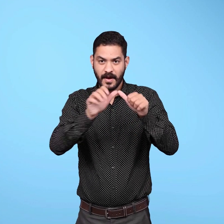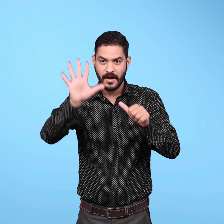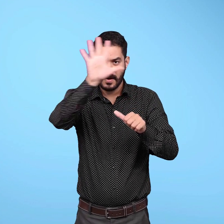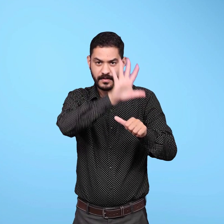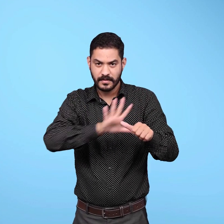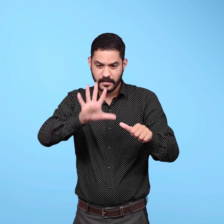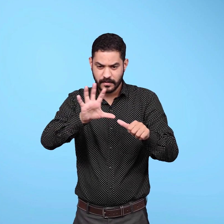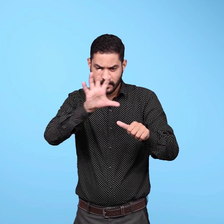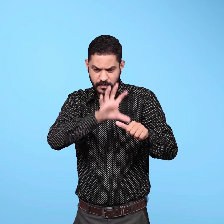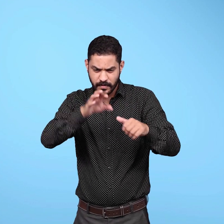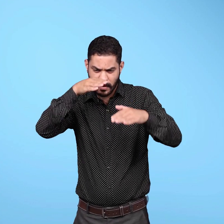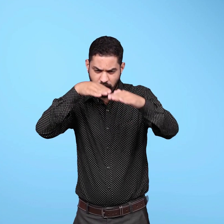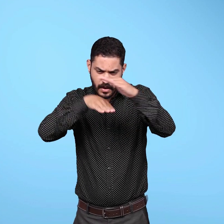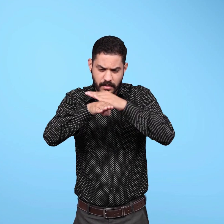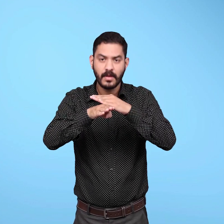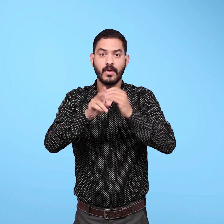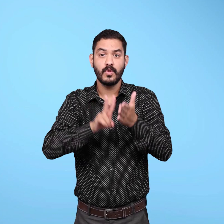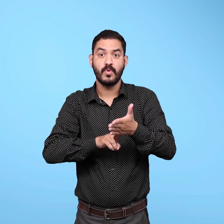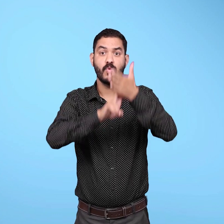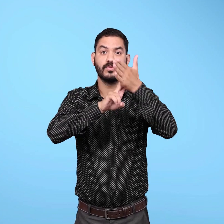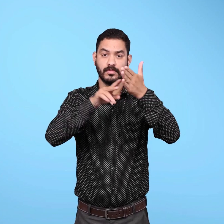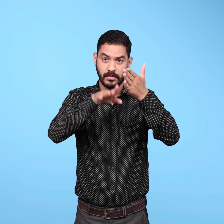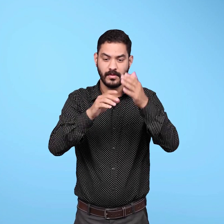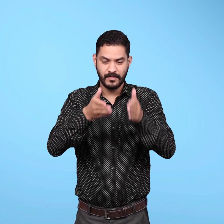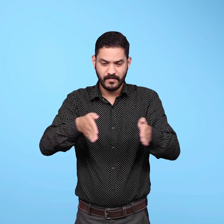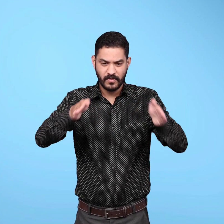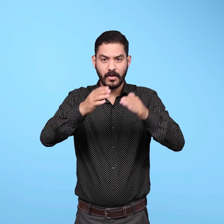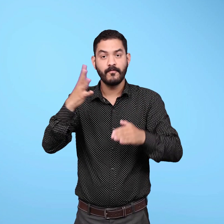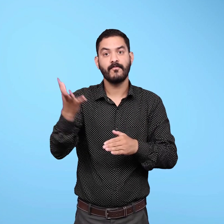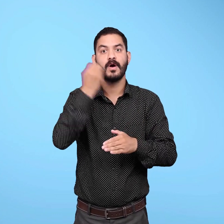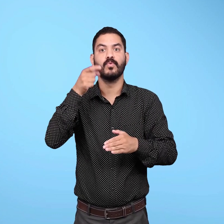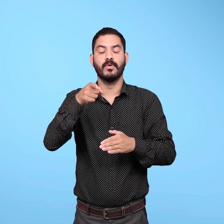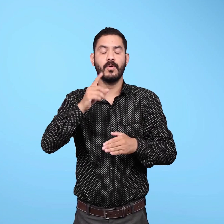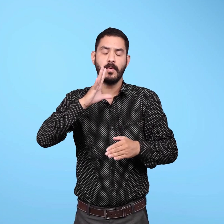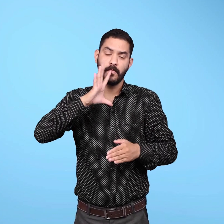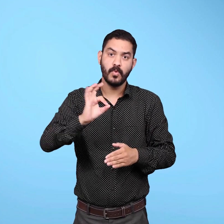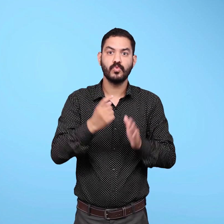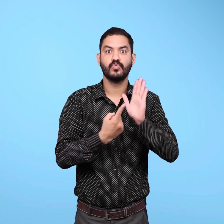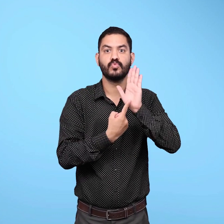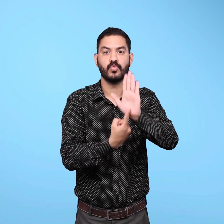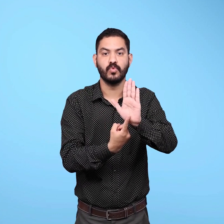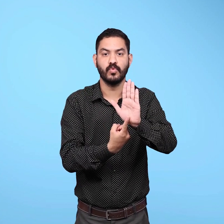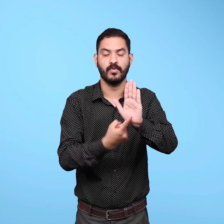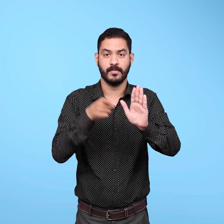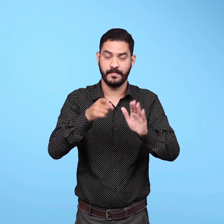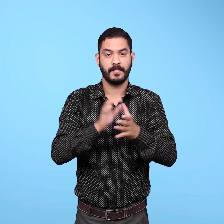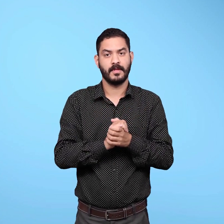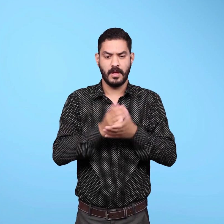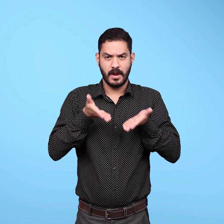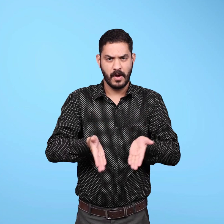Remember that the archaeological evidence for many crafts may not have survived. We know from texts